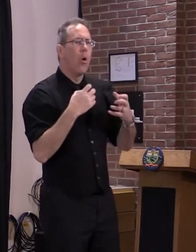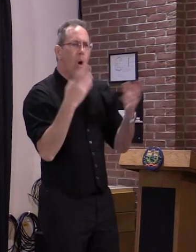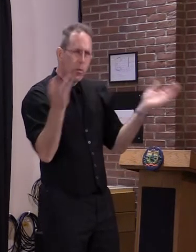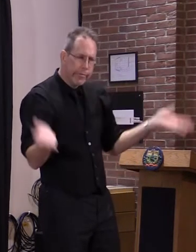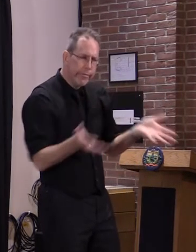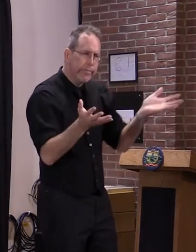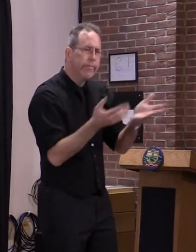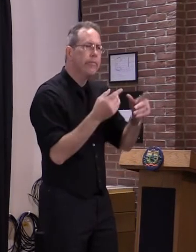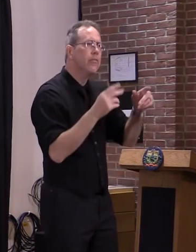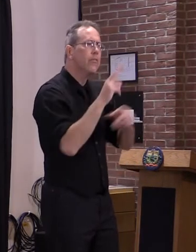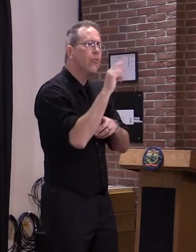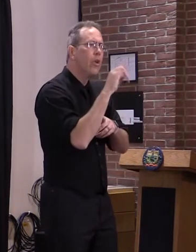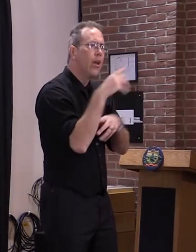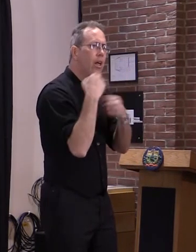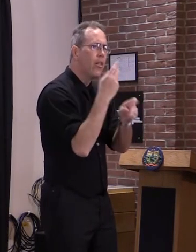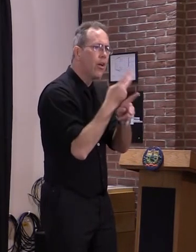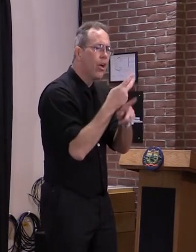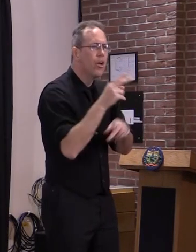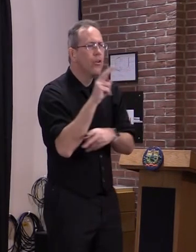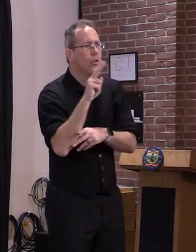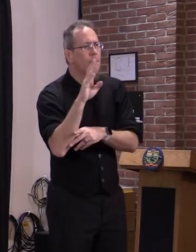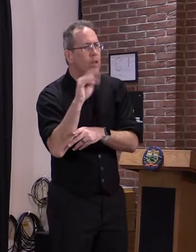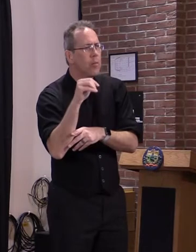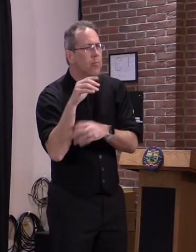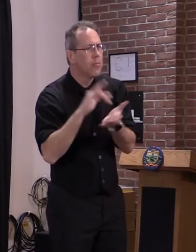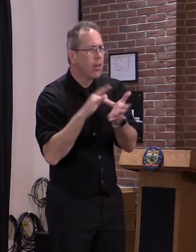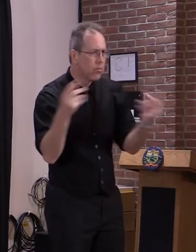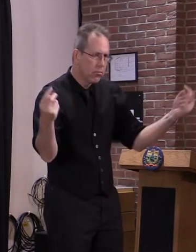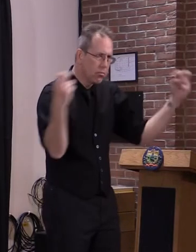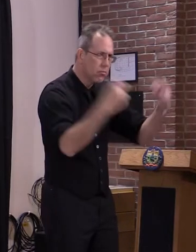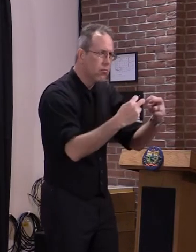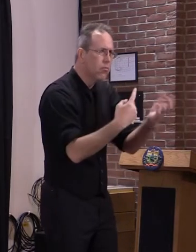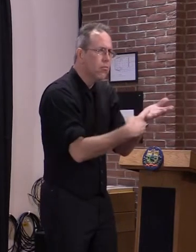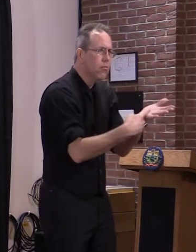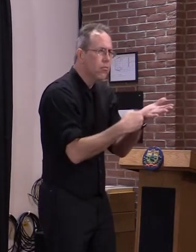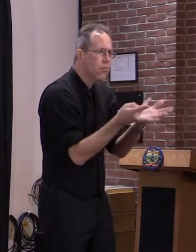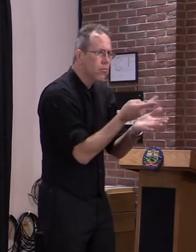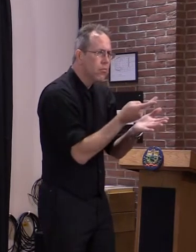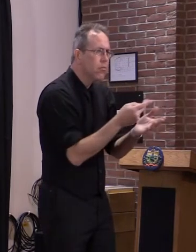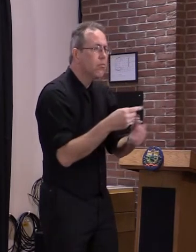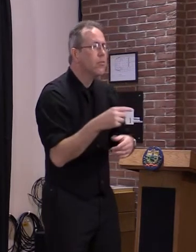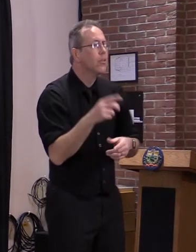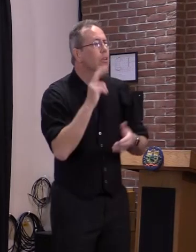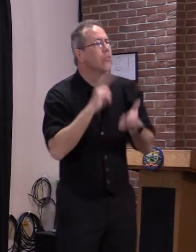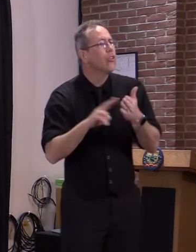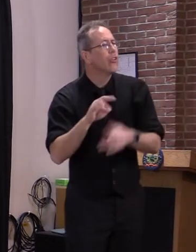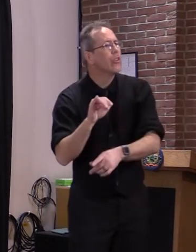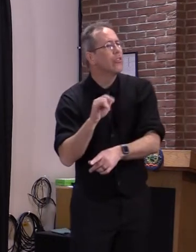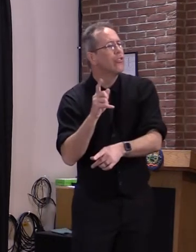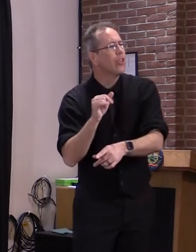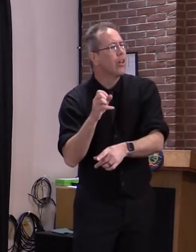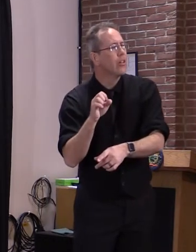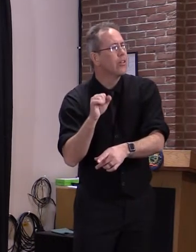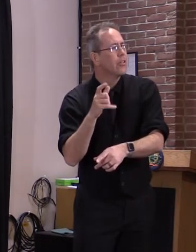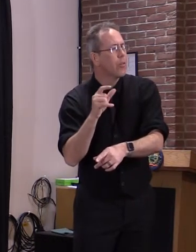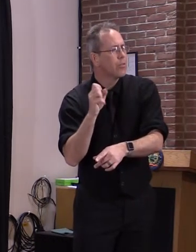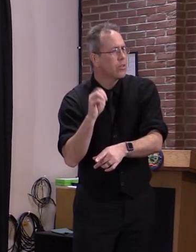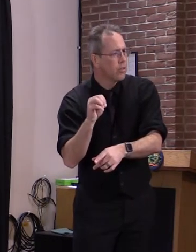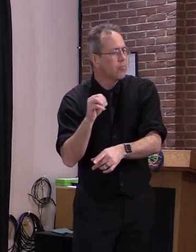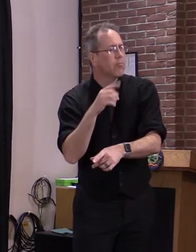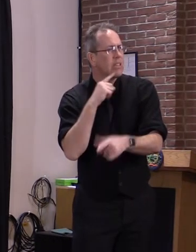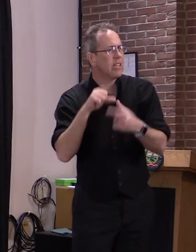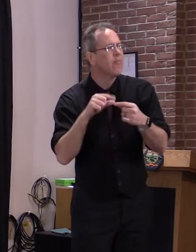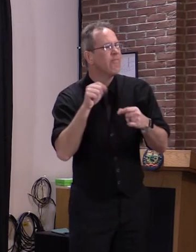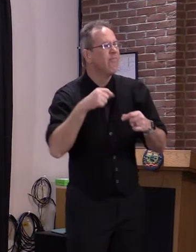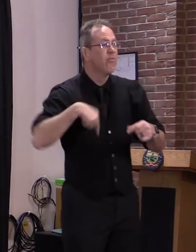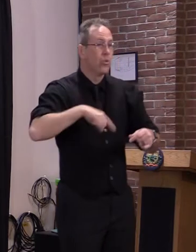As Secretary Samuelson said, we're coordinating internally among the state. We are hoping and urging the